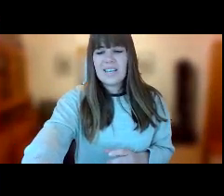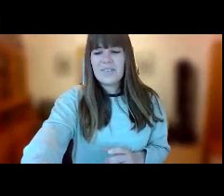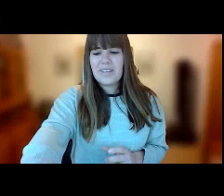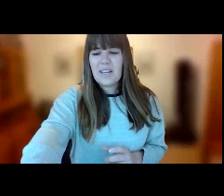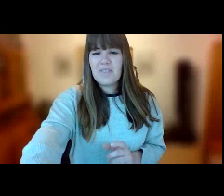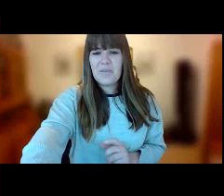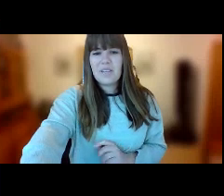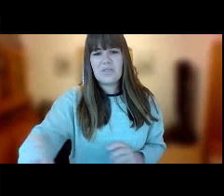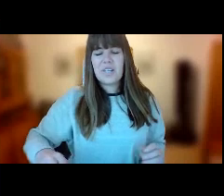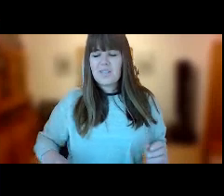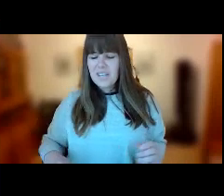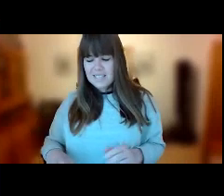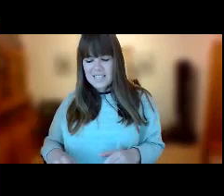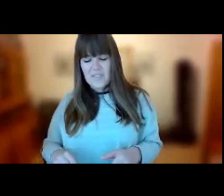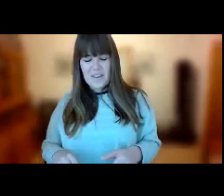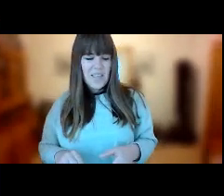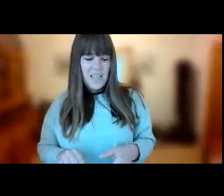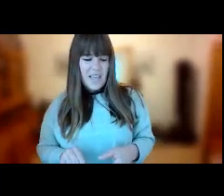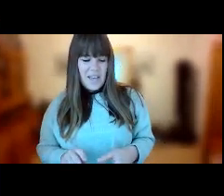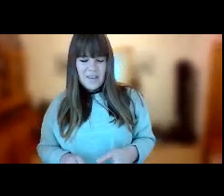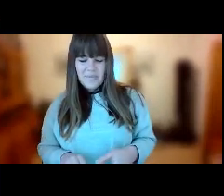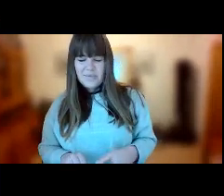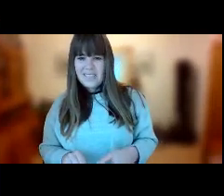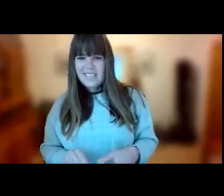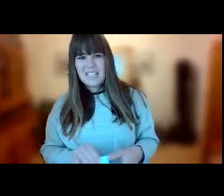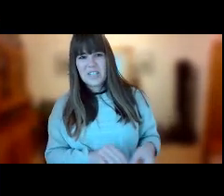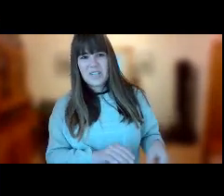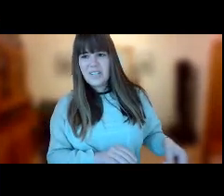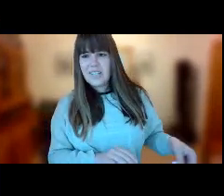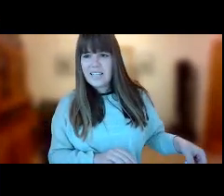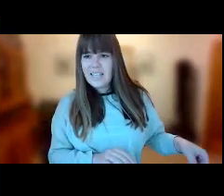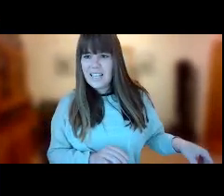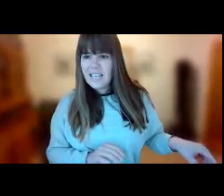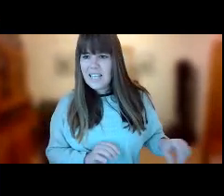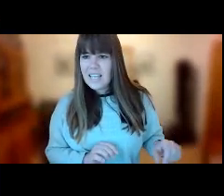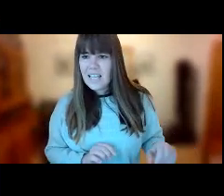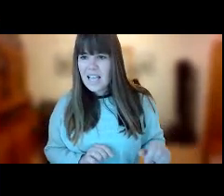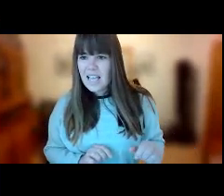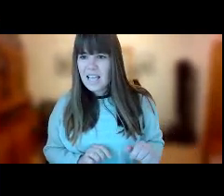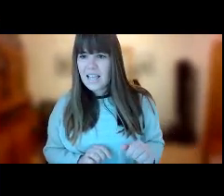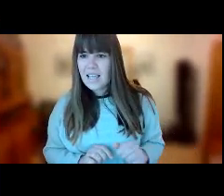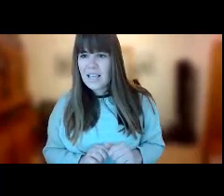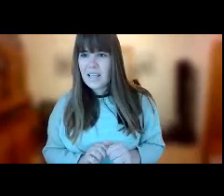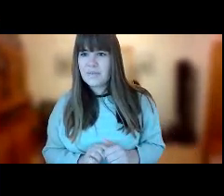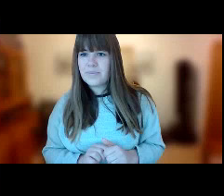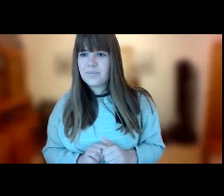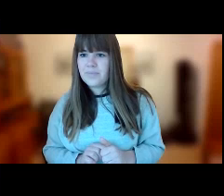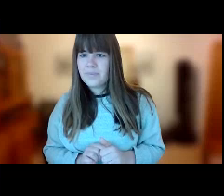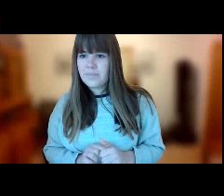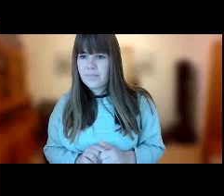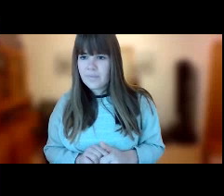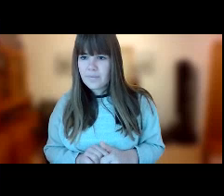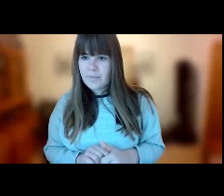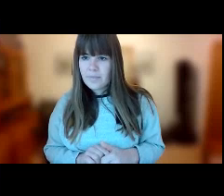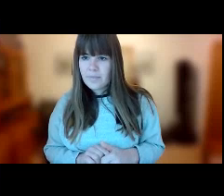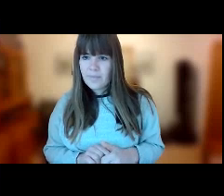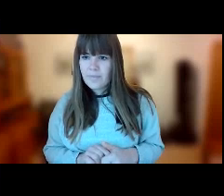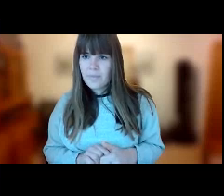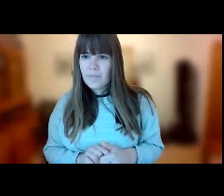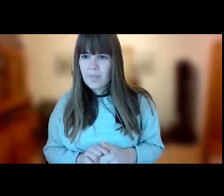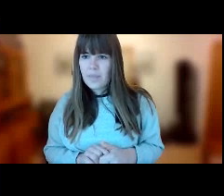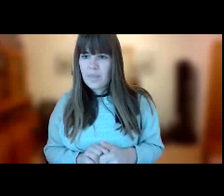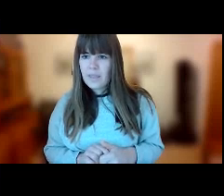experiences. So hopefully we can all kind of learn together. Sorry to stop you, Georgia. I've just got a question from Marsha asking if we're going to be sharing the slides.